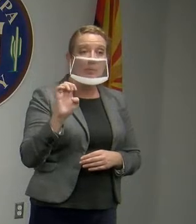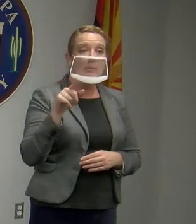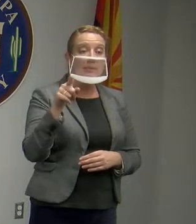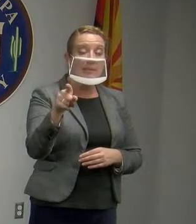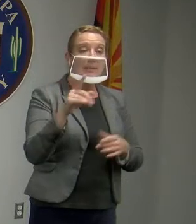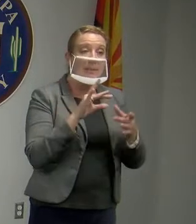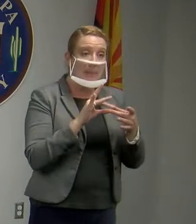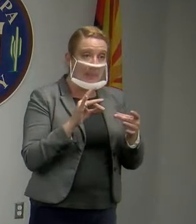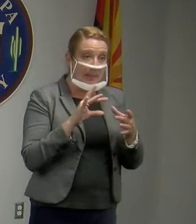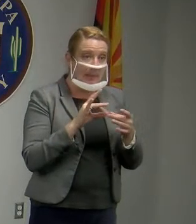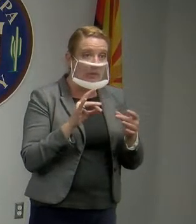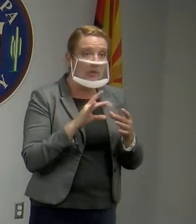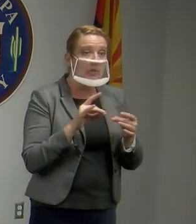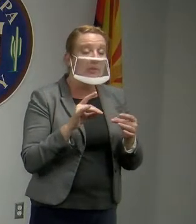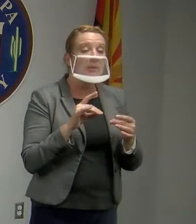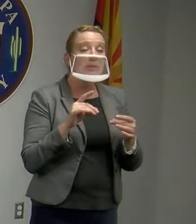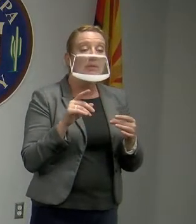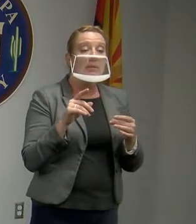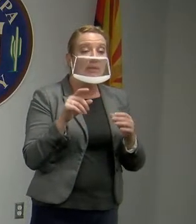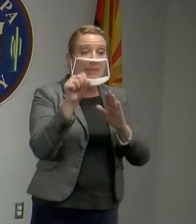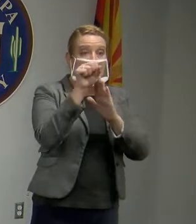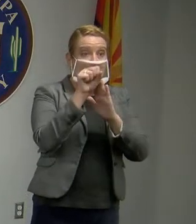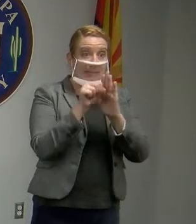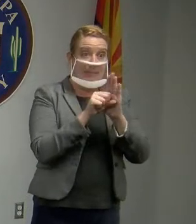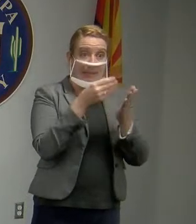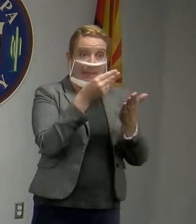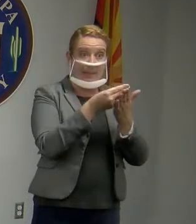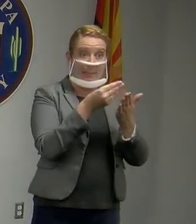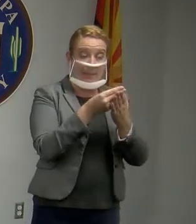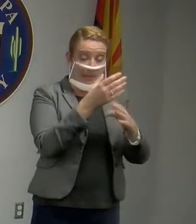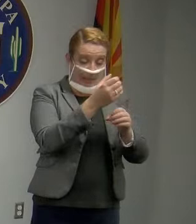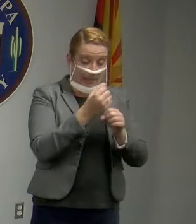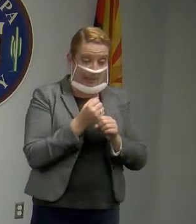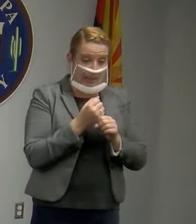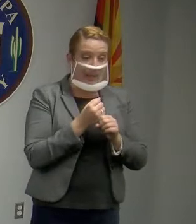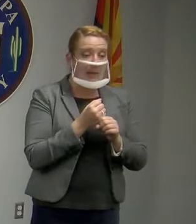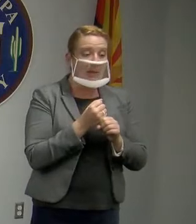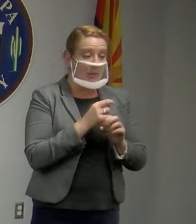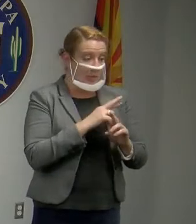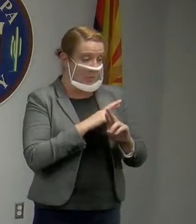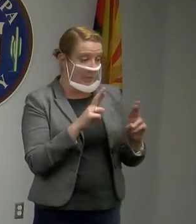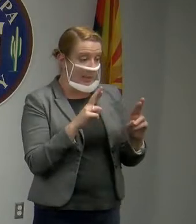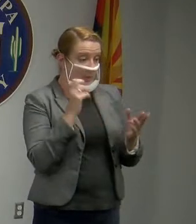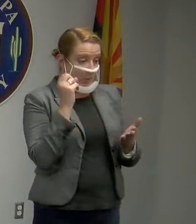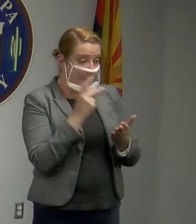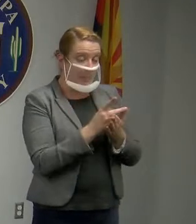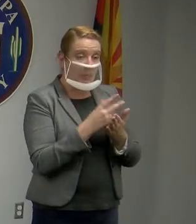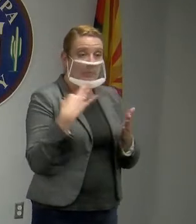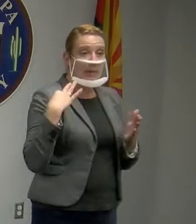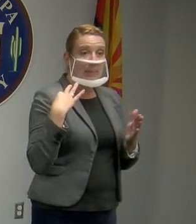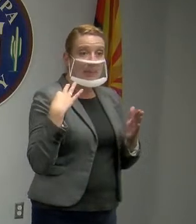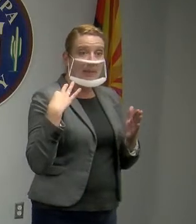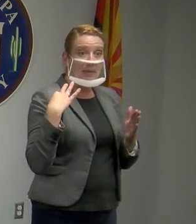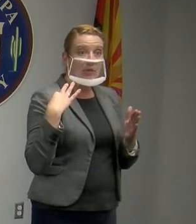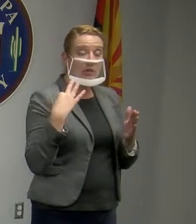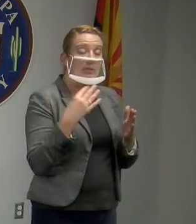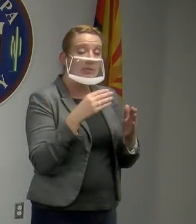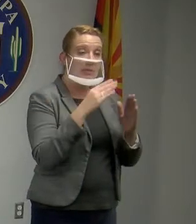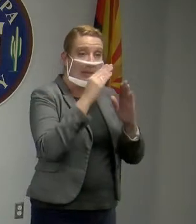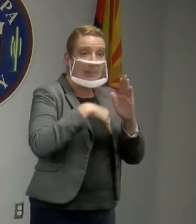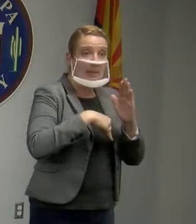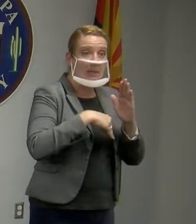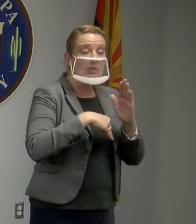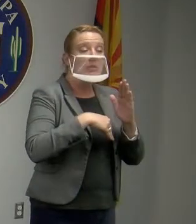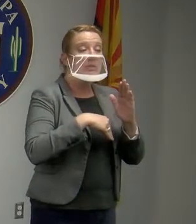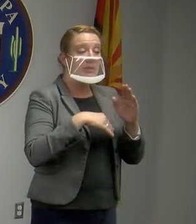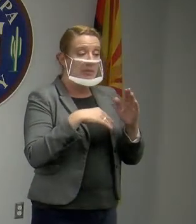release the money or approve applications for the state money that was provided for rental assistance or eviction prevention. And so he had some